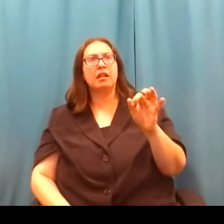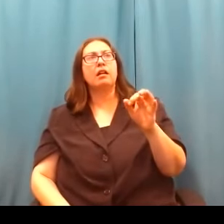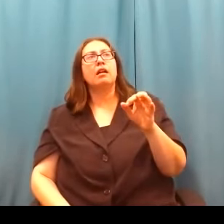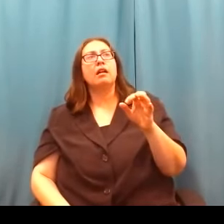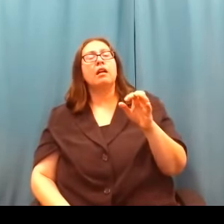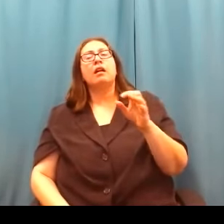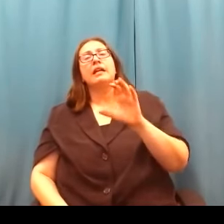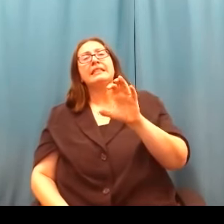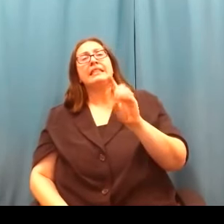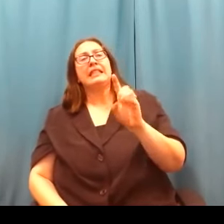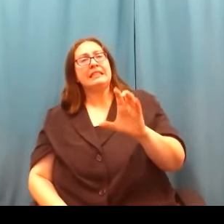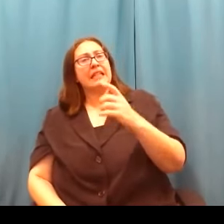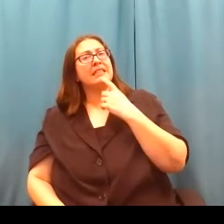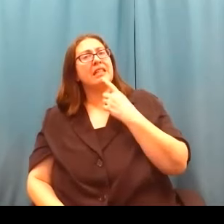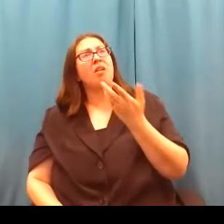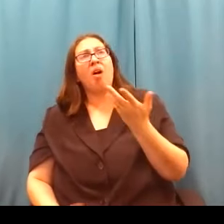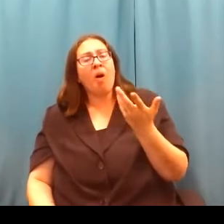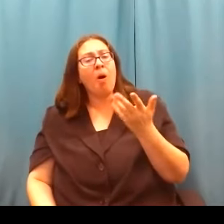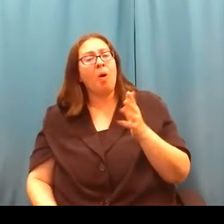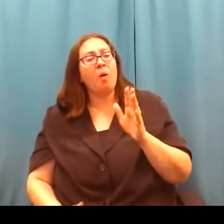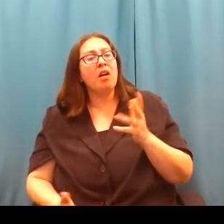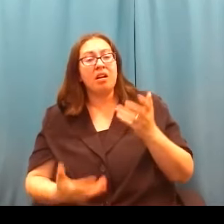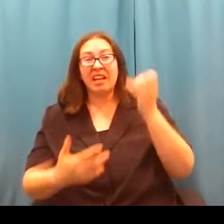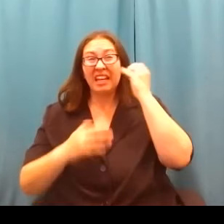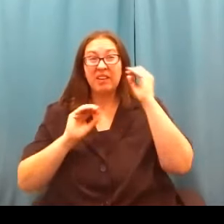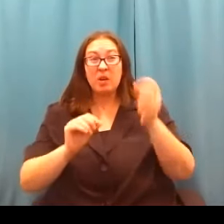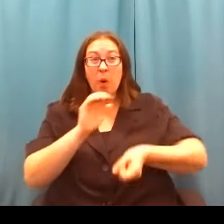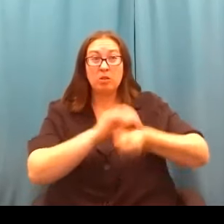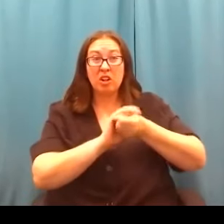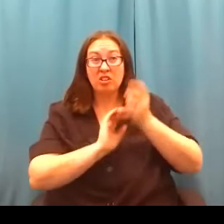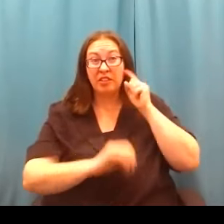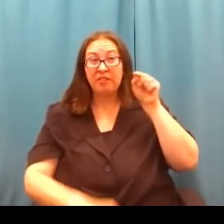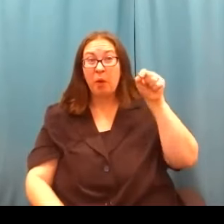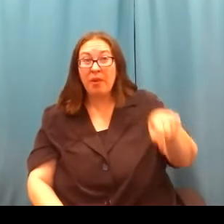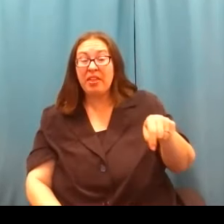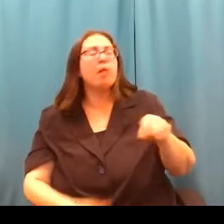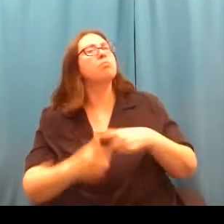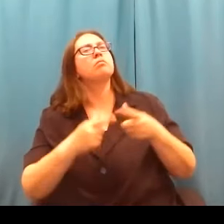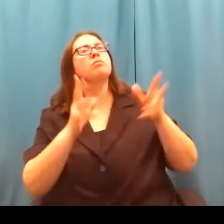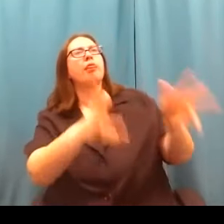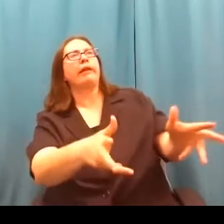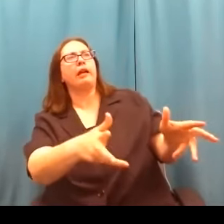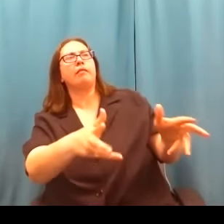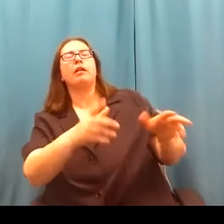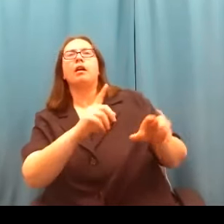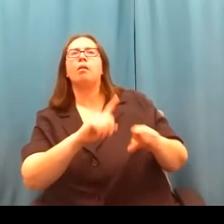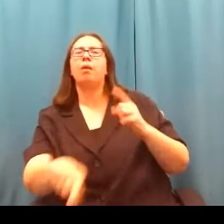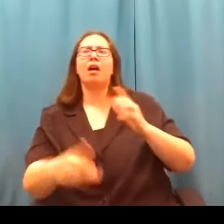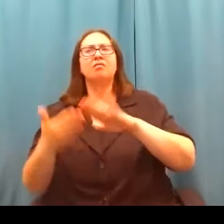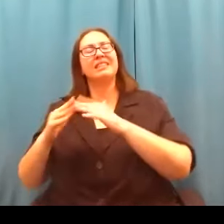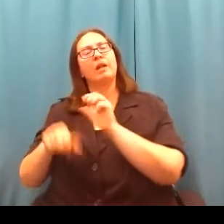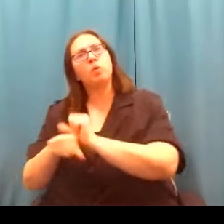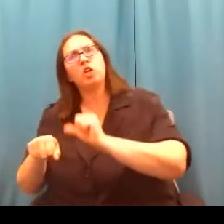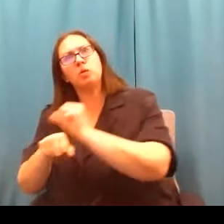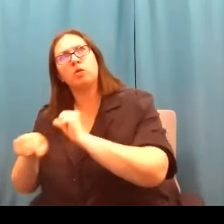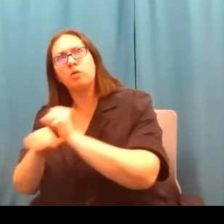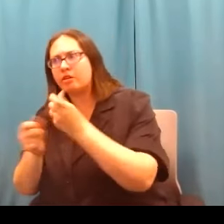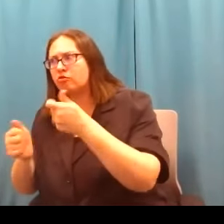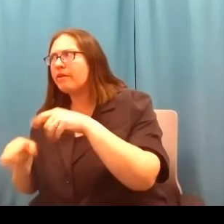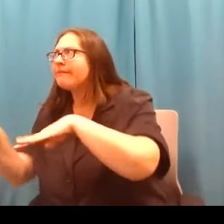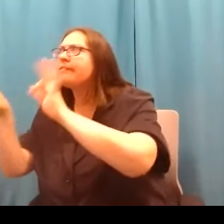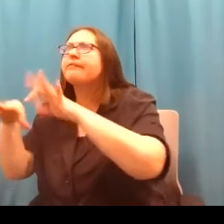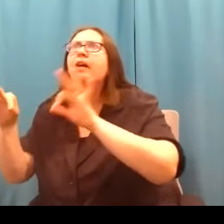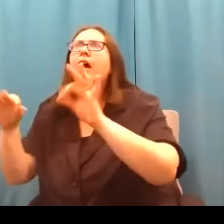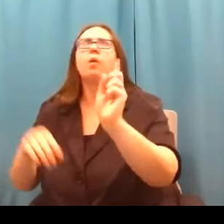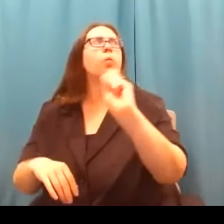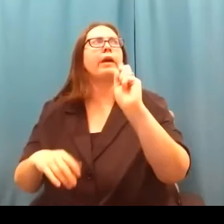alone if you don't have shelter available for them. So the city of St. Louis has worked really hard over the last couple of weeks to not only identify additional places